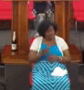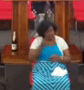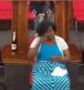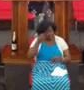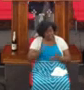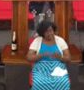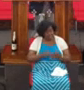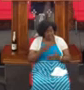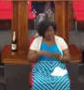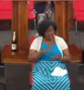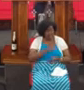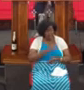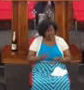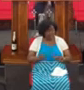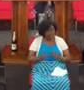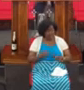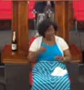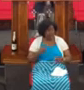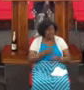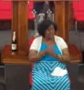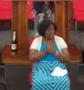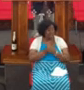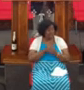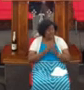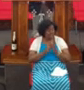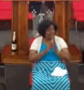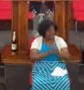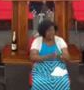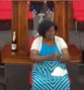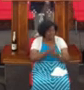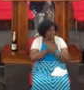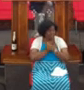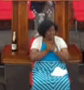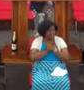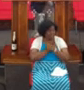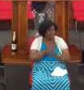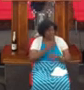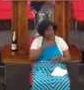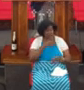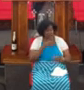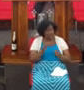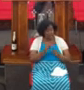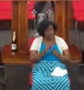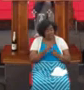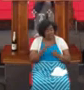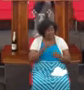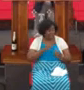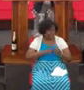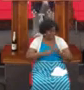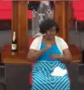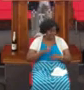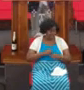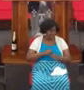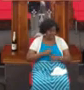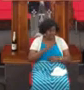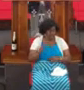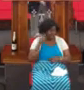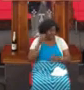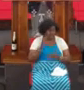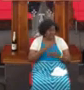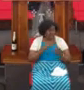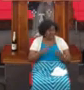Christians do. We love. We demonstrate our love by not only word, but by our action. We hear of somebody in